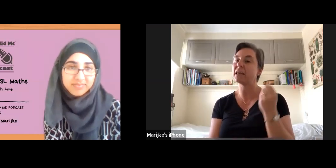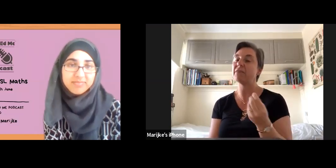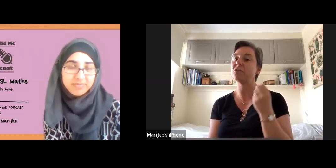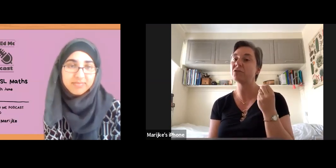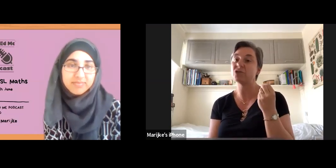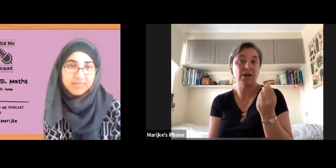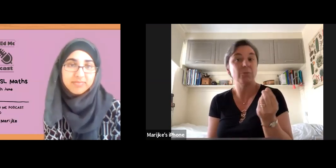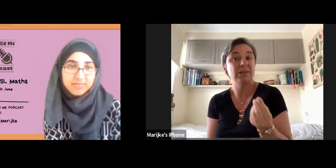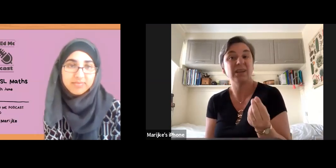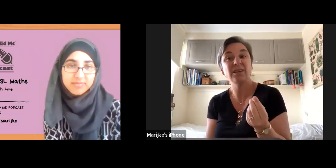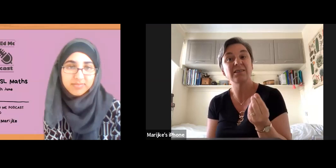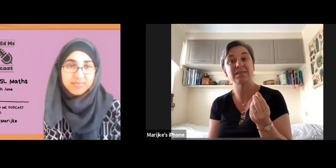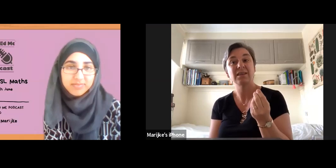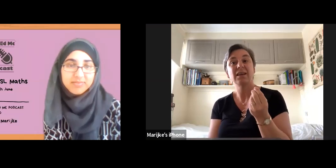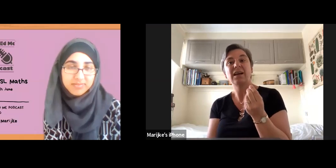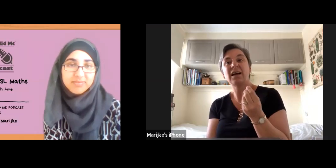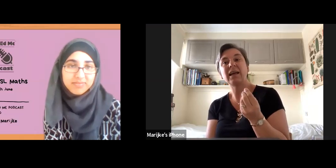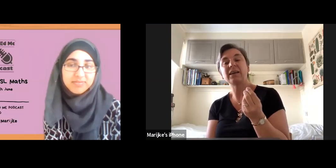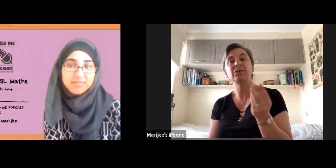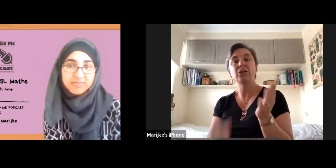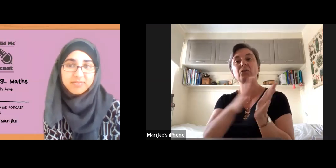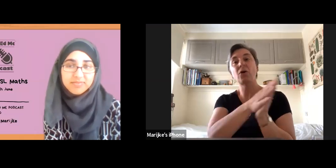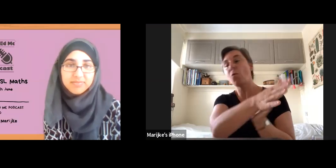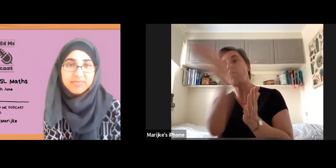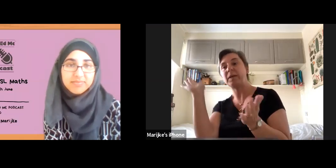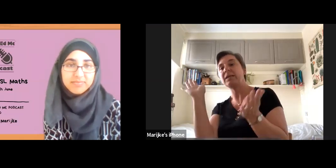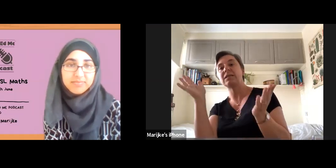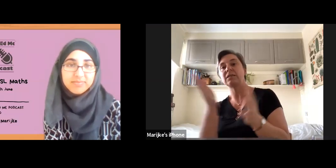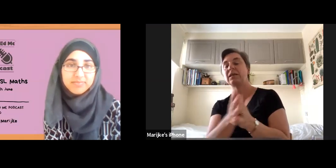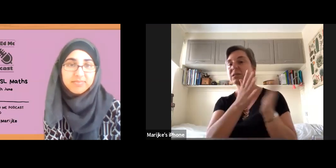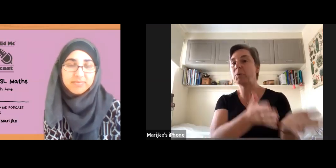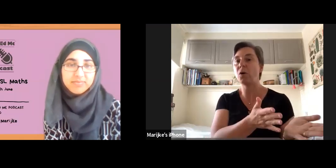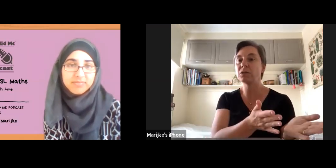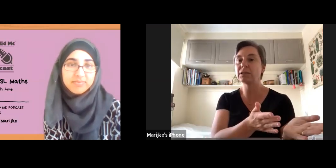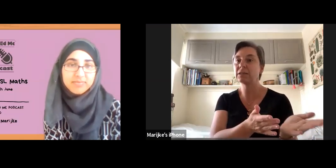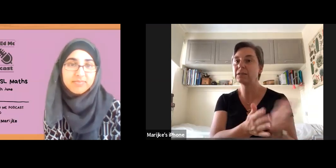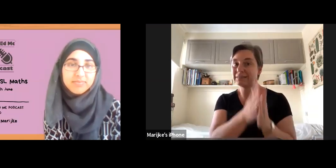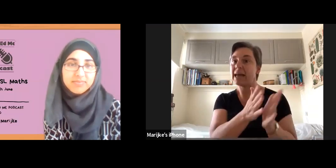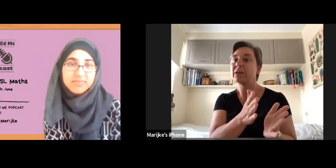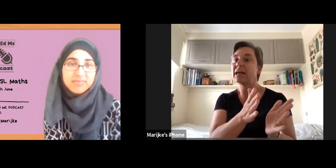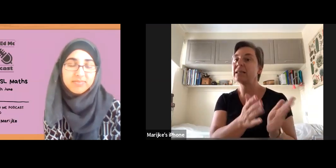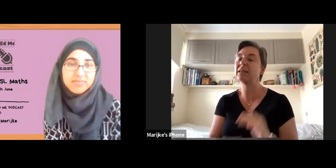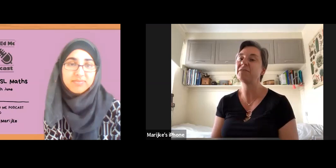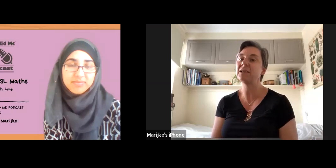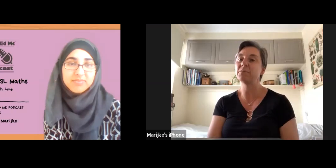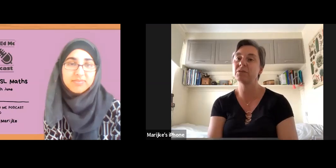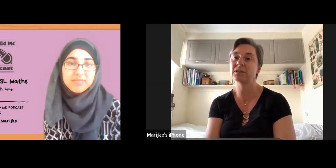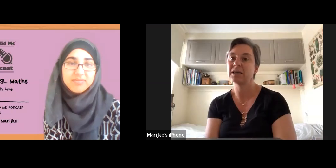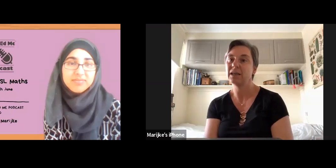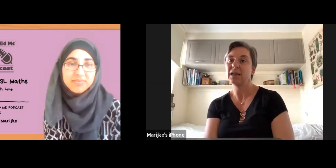give the child what it needs, and I can go off piste and support there and then if needs must,